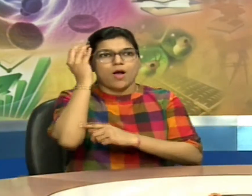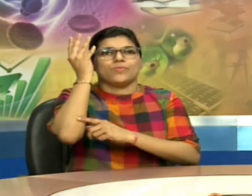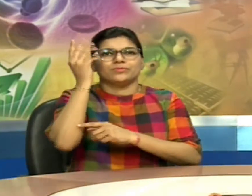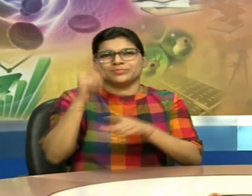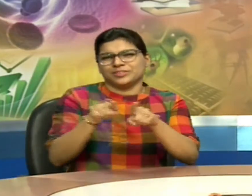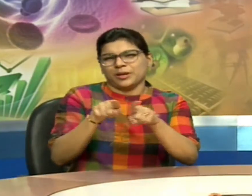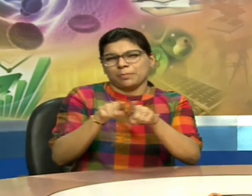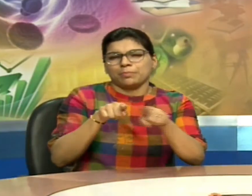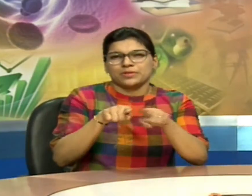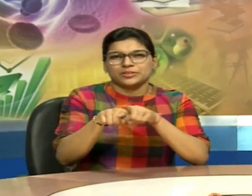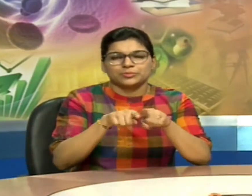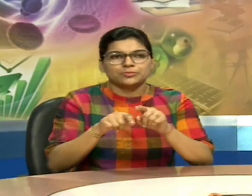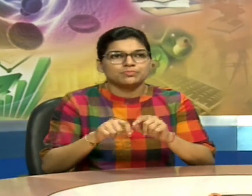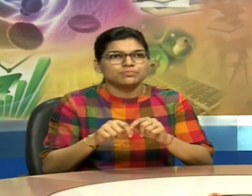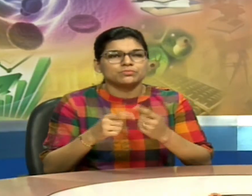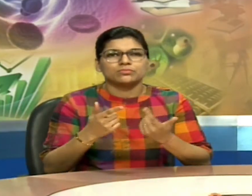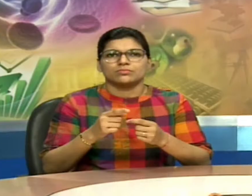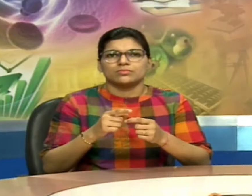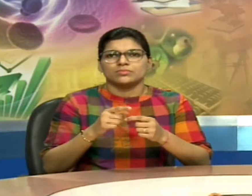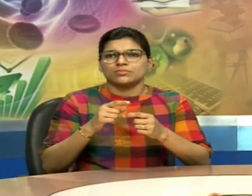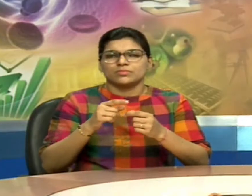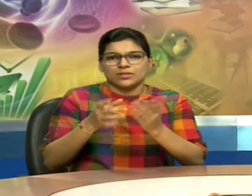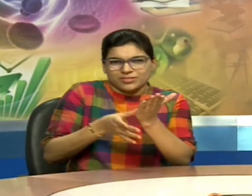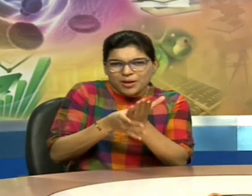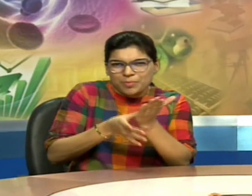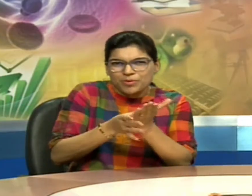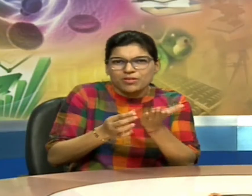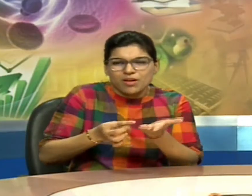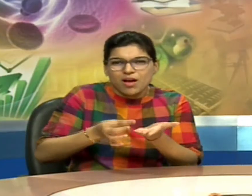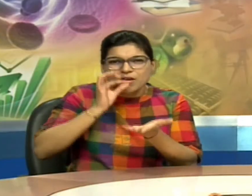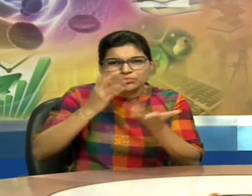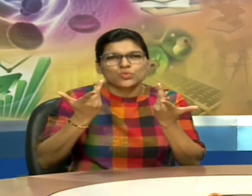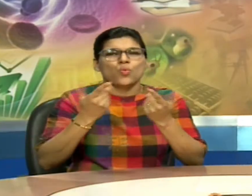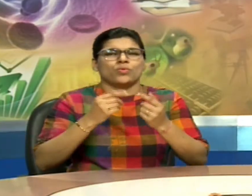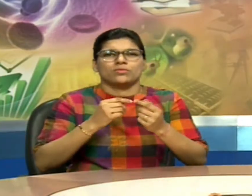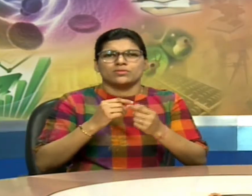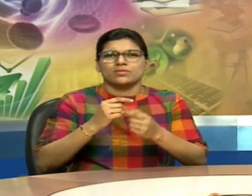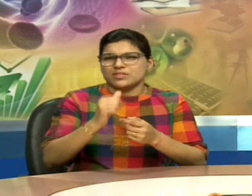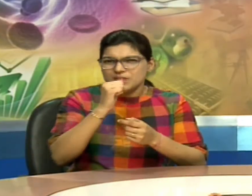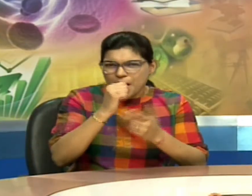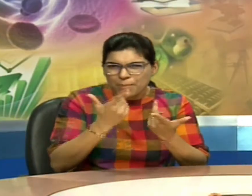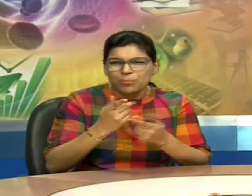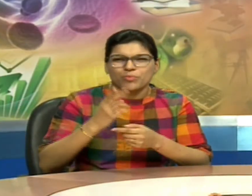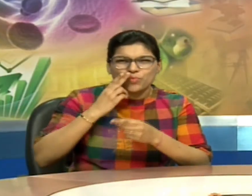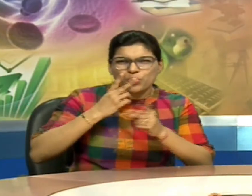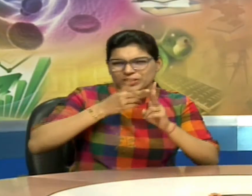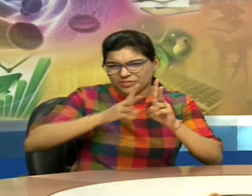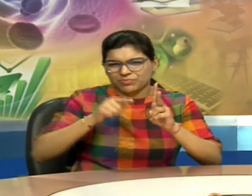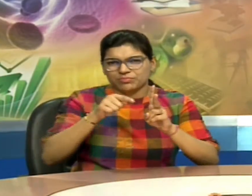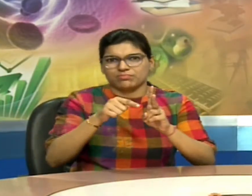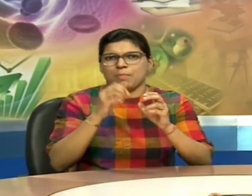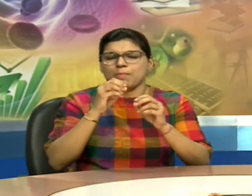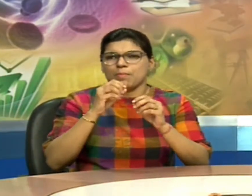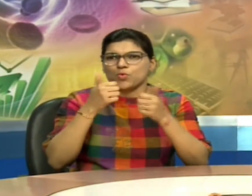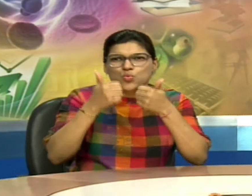provide awareness to the children or to other people. Like we all know that tobacco or alcohol or